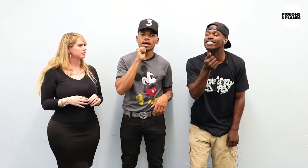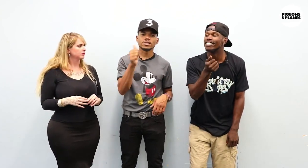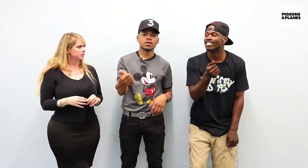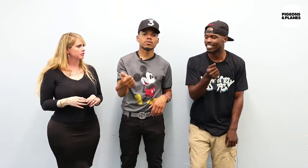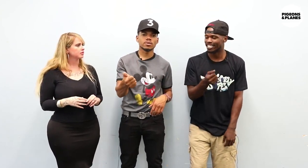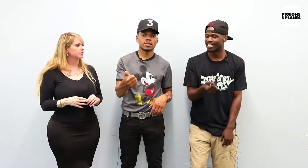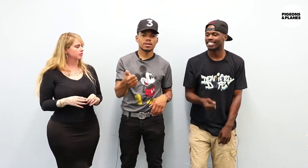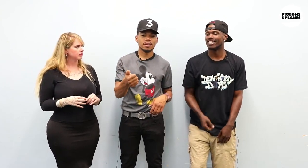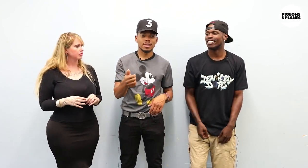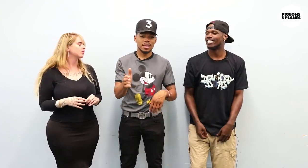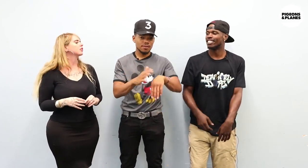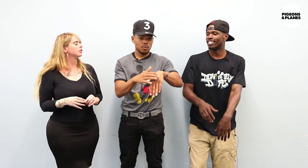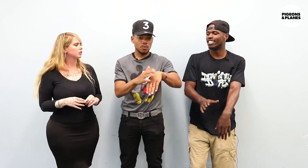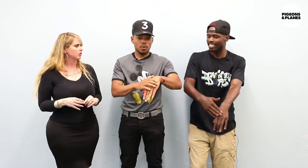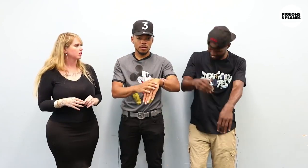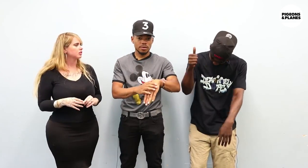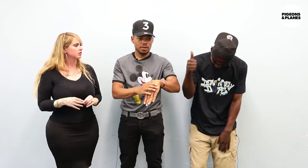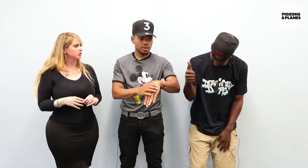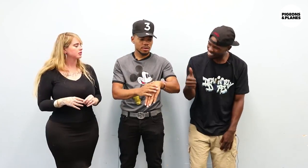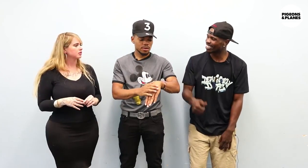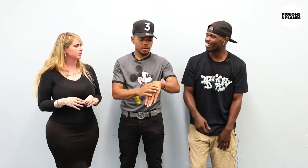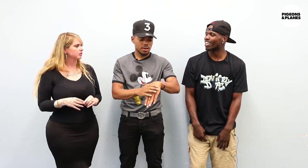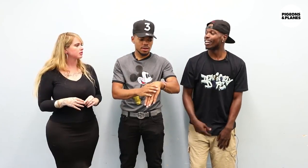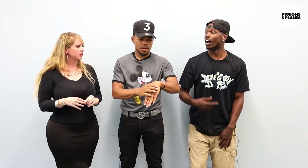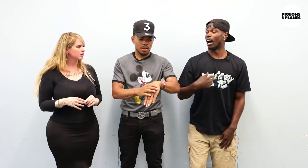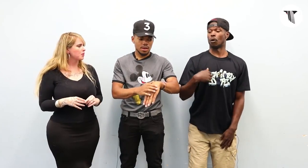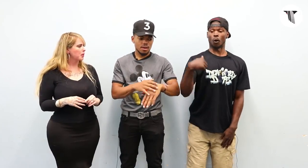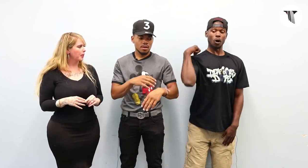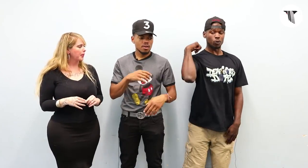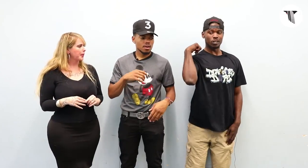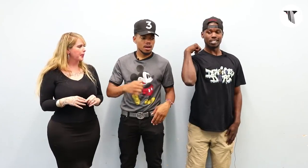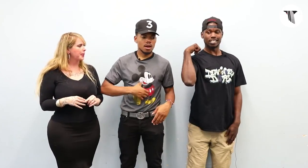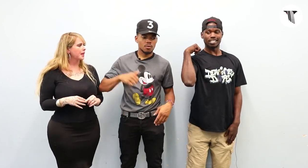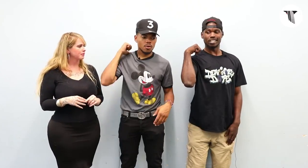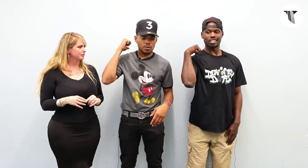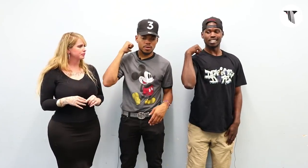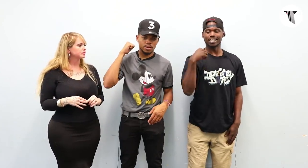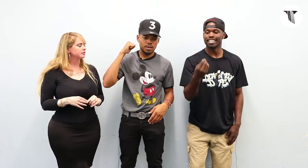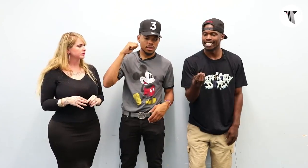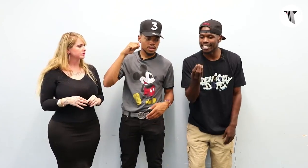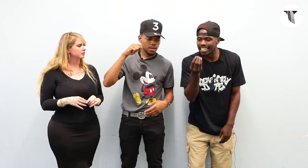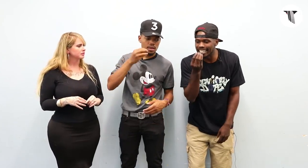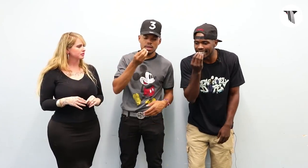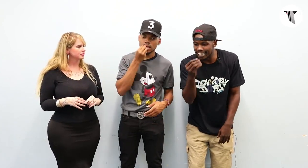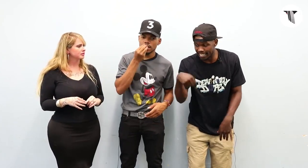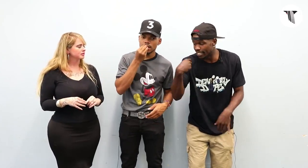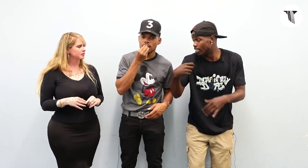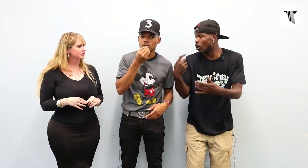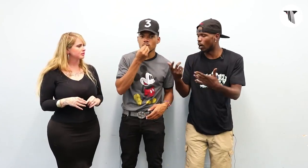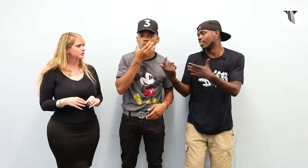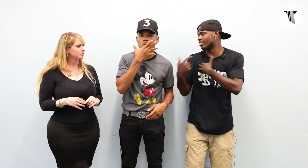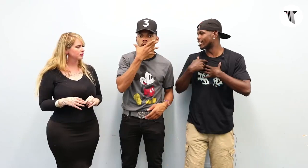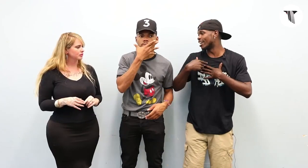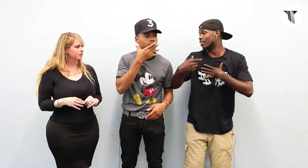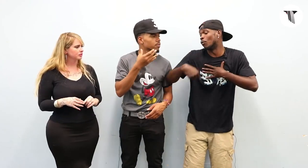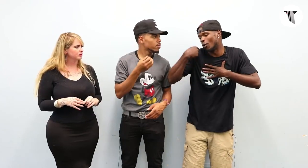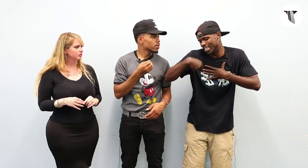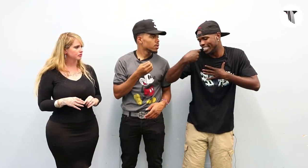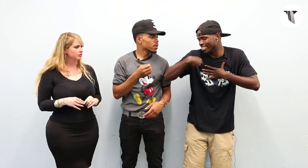I don't even warn. I won't. I won't eat it warm. I said eat